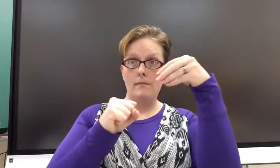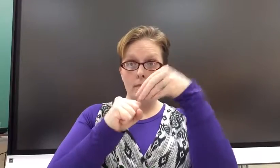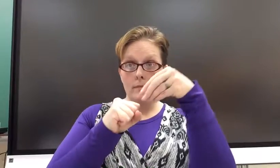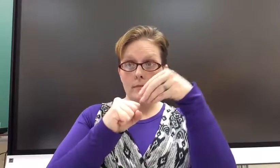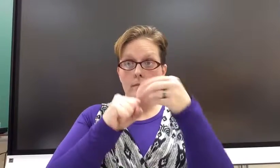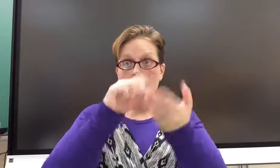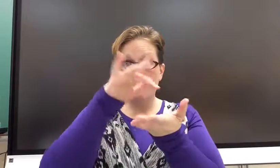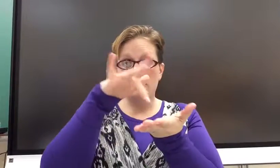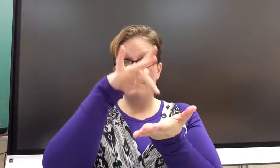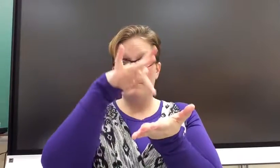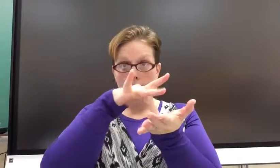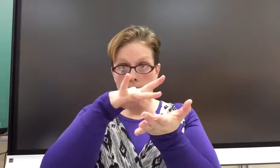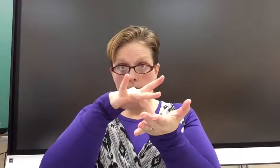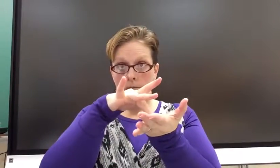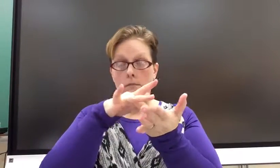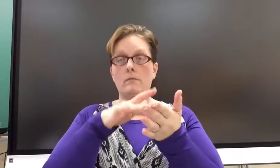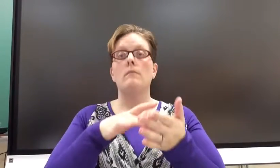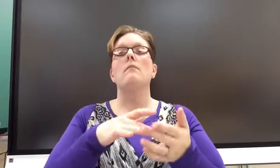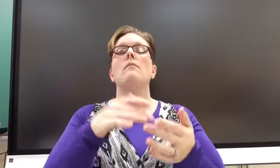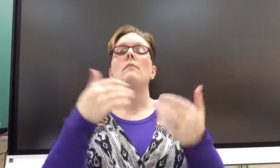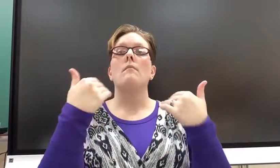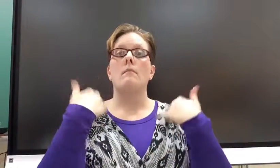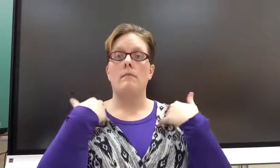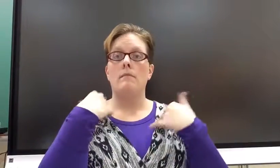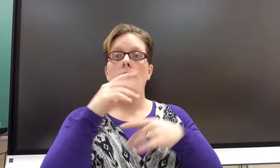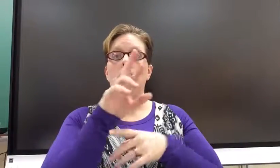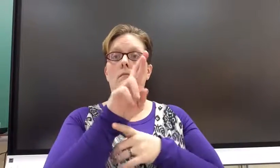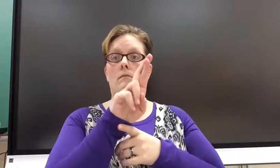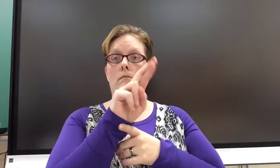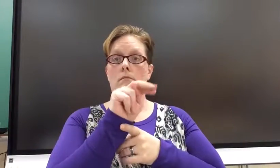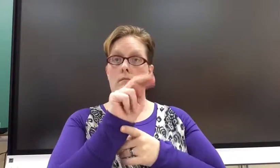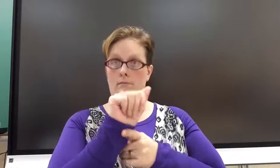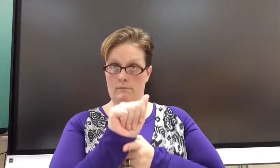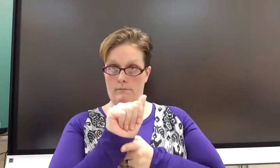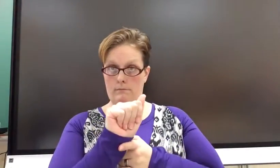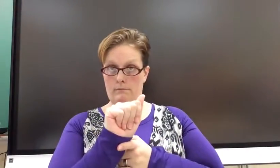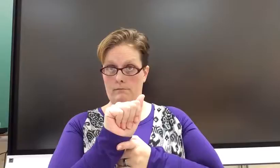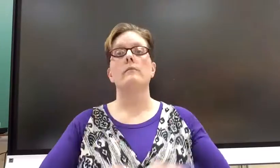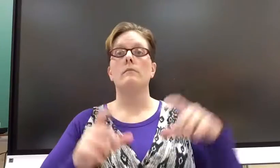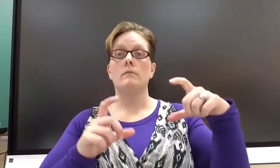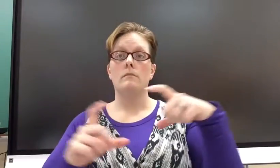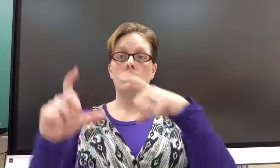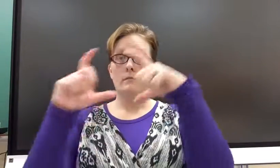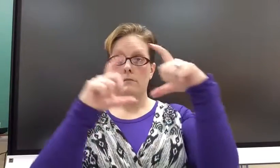The nucleus inside of it, remember the nucleolus? That has RNA.